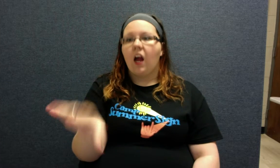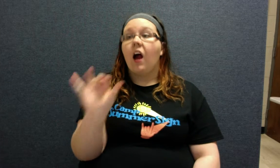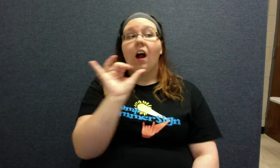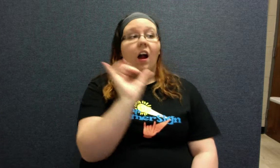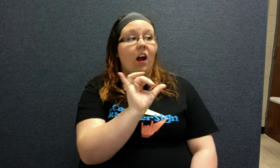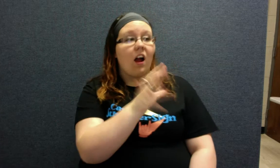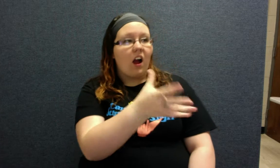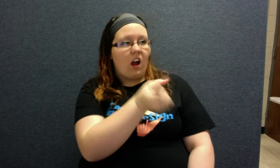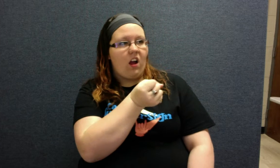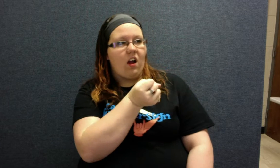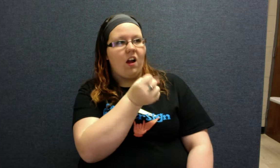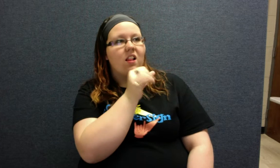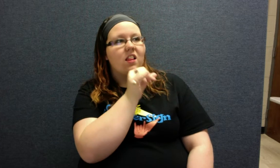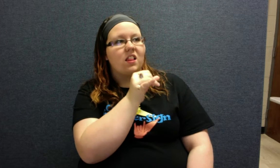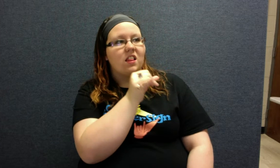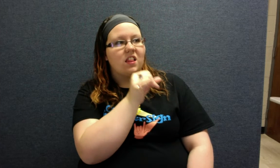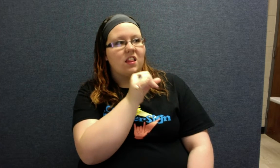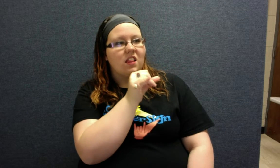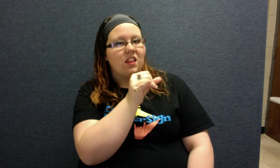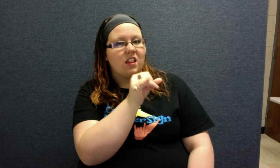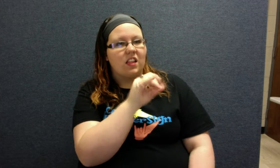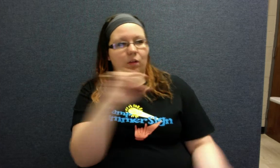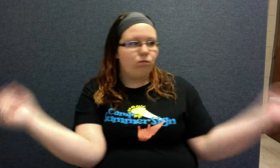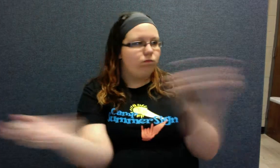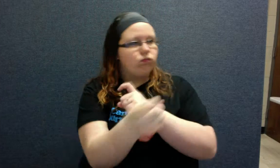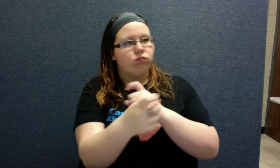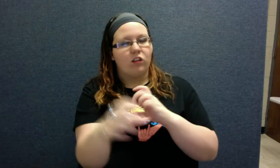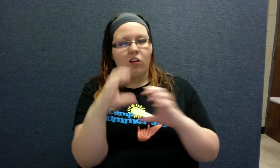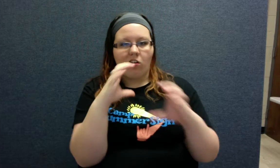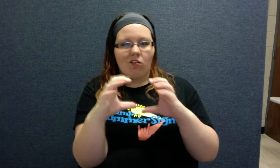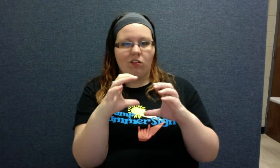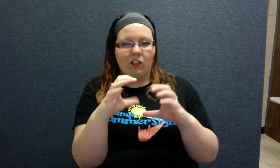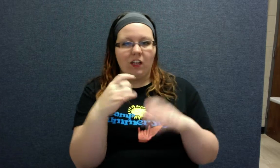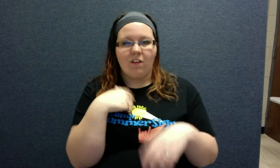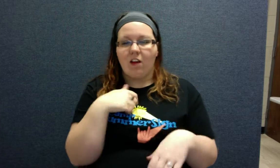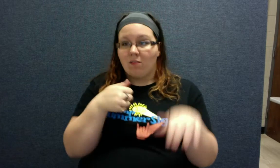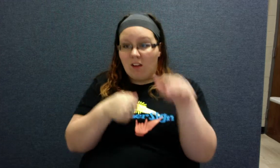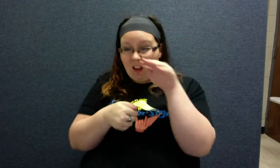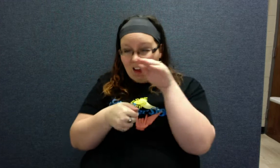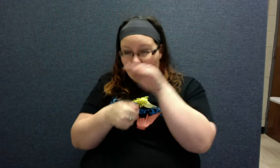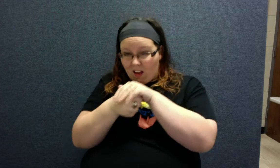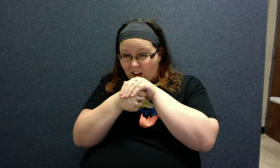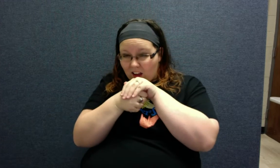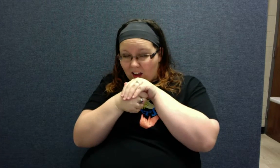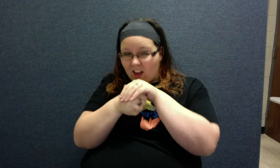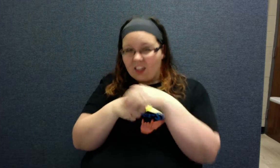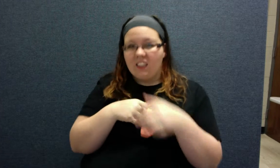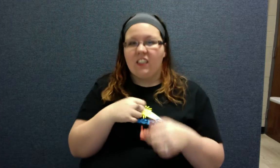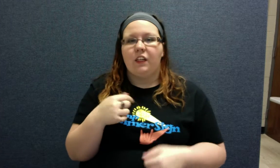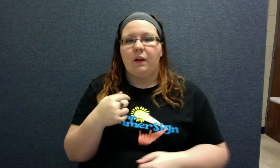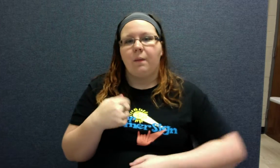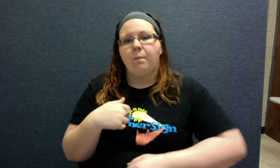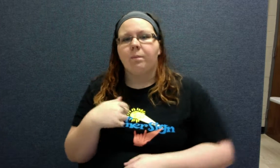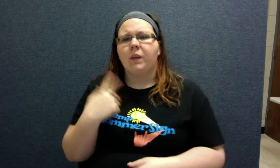quickly and halted the whole conversation. Even though I was in the closet, I was a vocal advocate for repeal. And a lot of people said that that